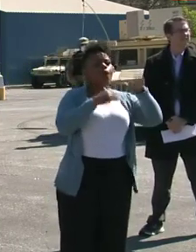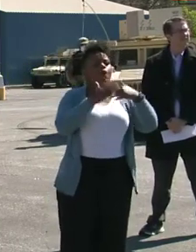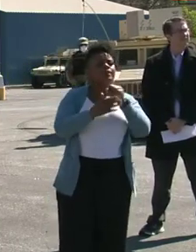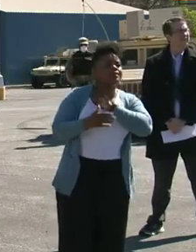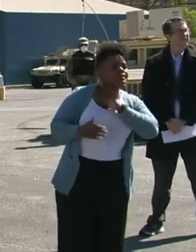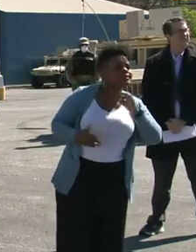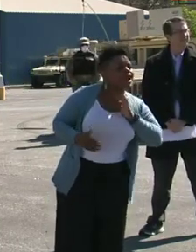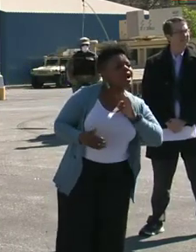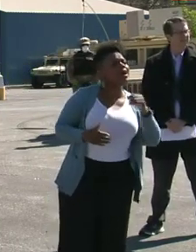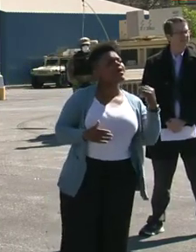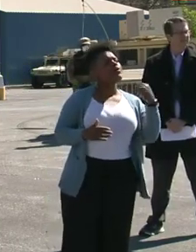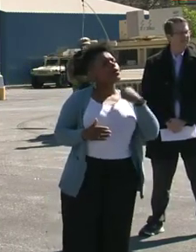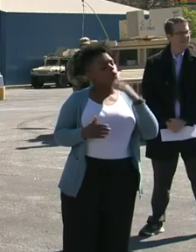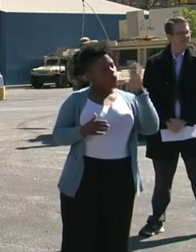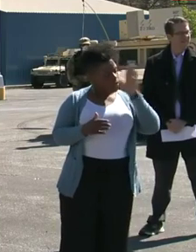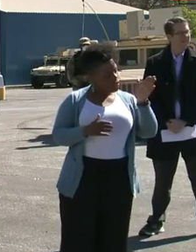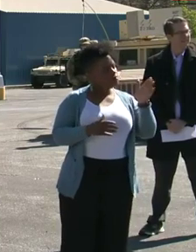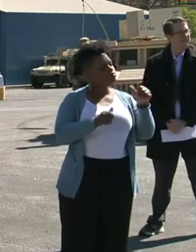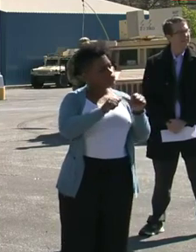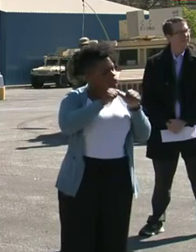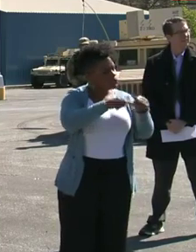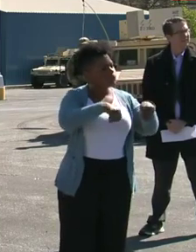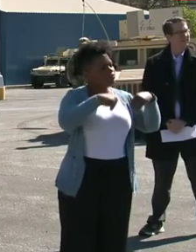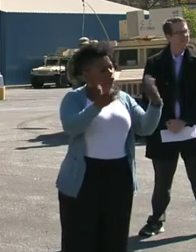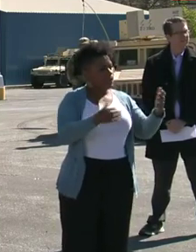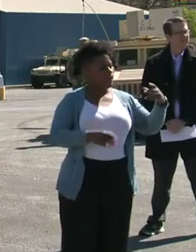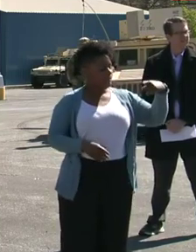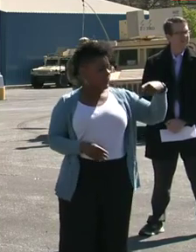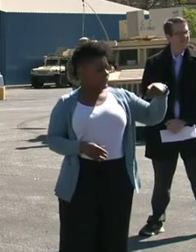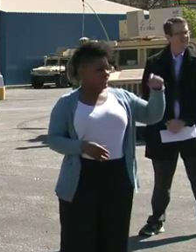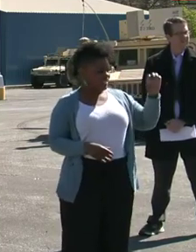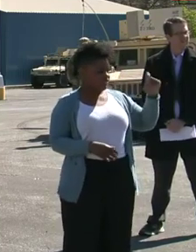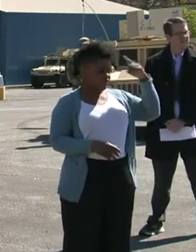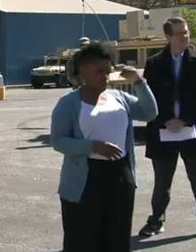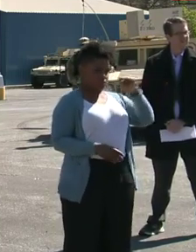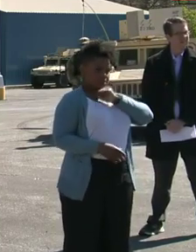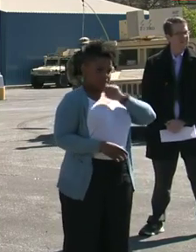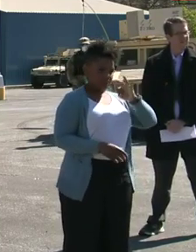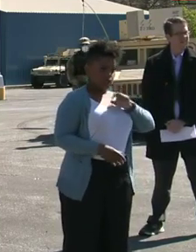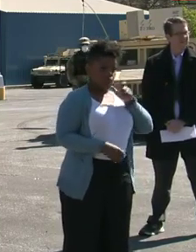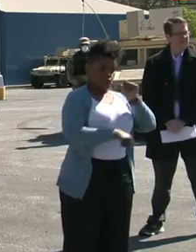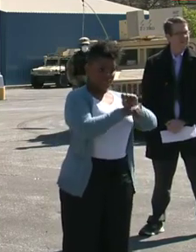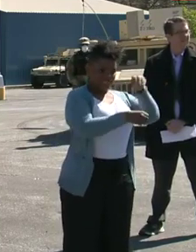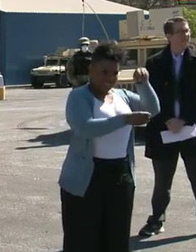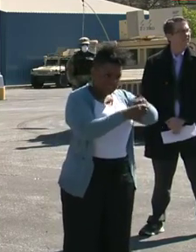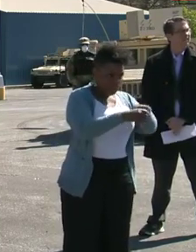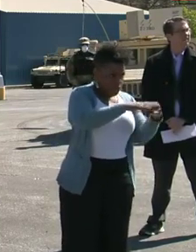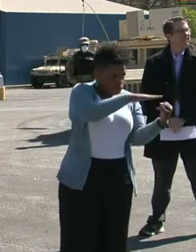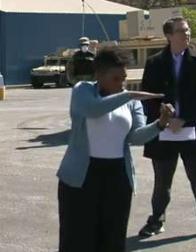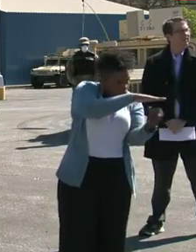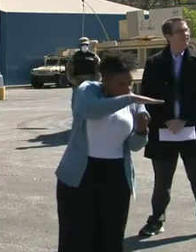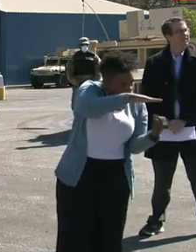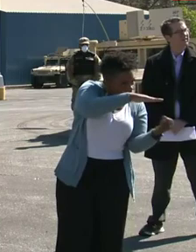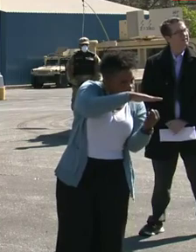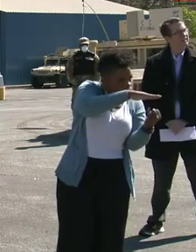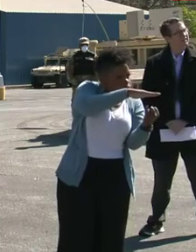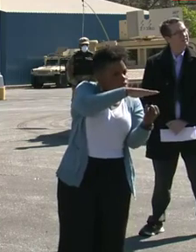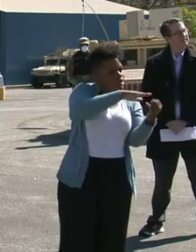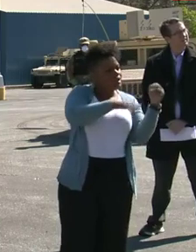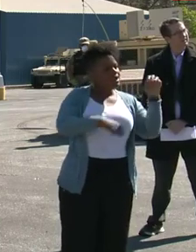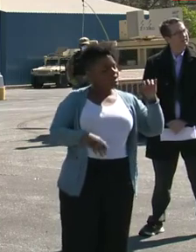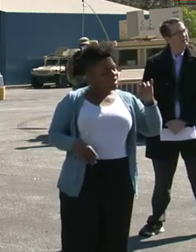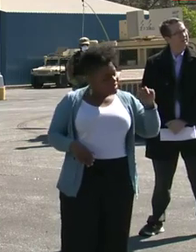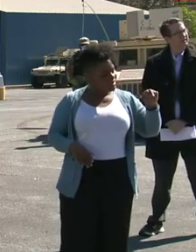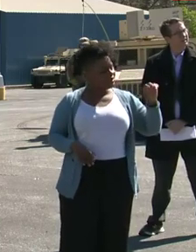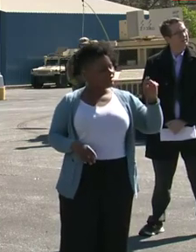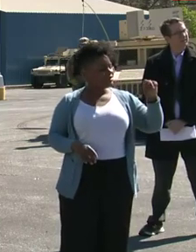to provide the necessary PPE to staff for working in the isolation, quarantine, and intake reception units. Does that mean that they